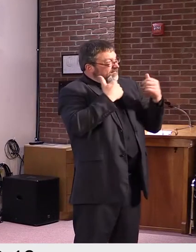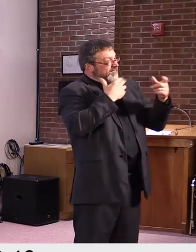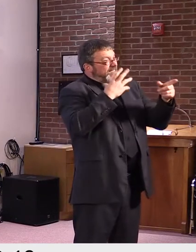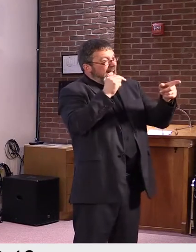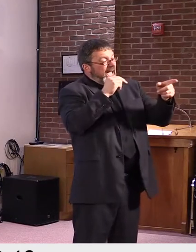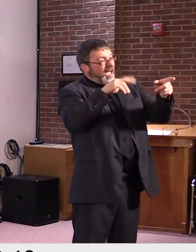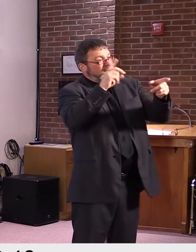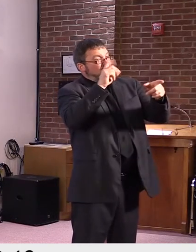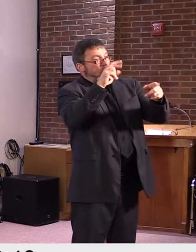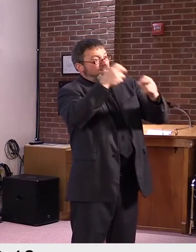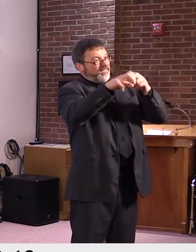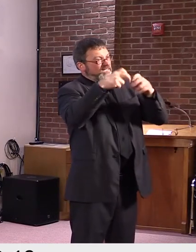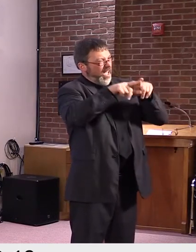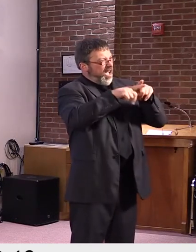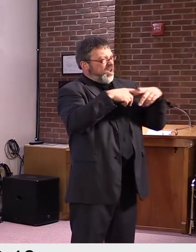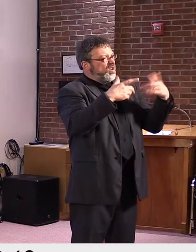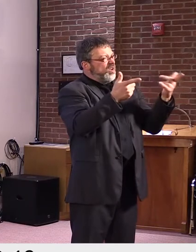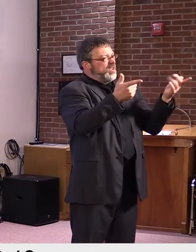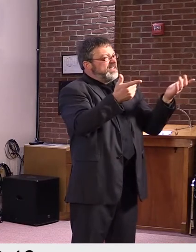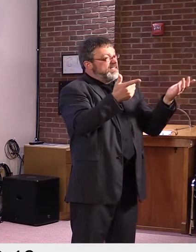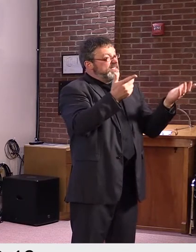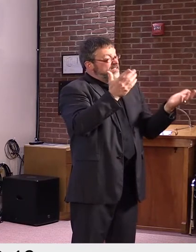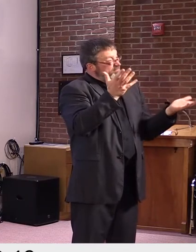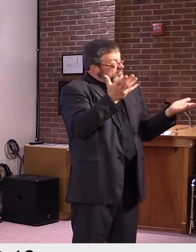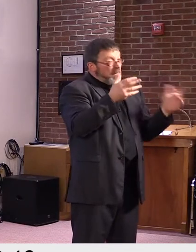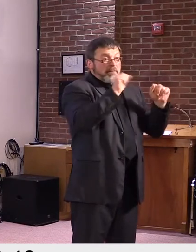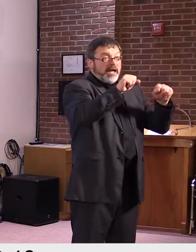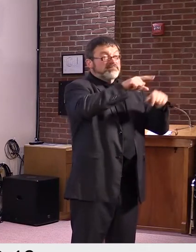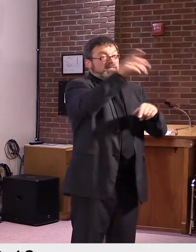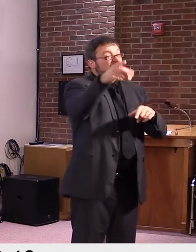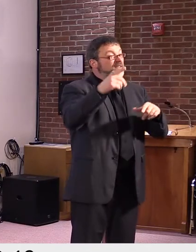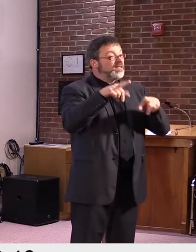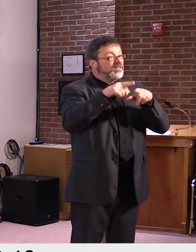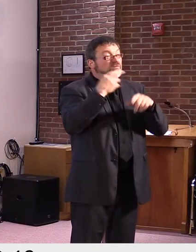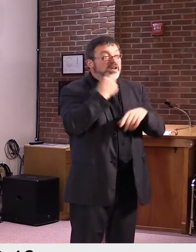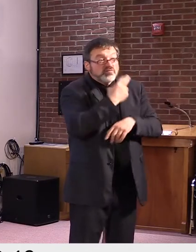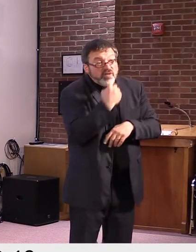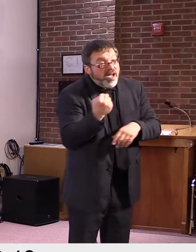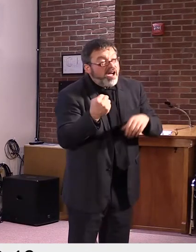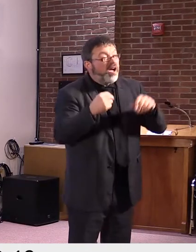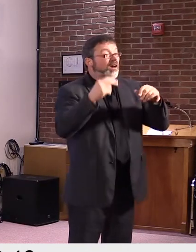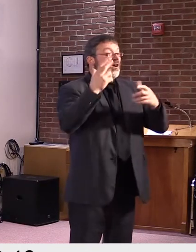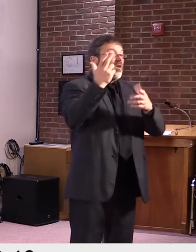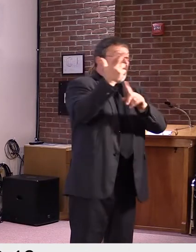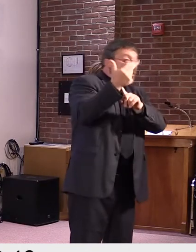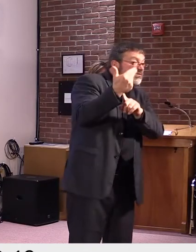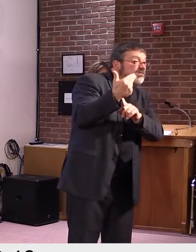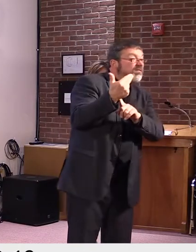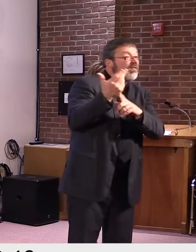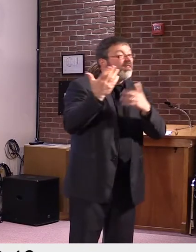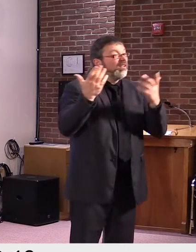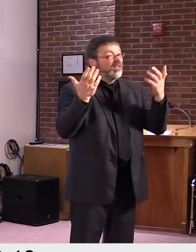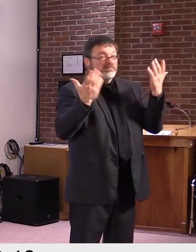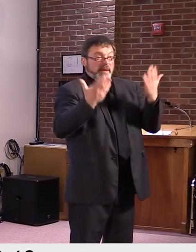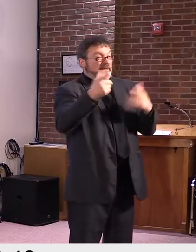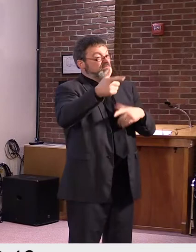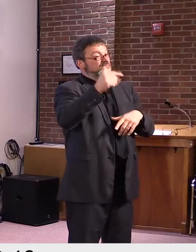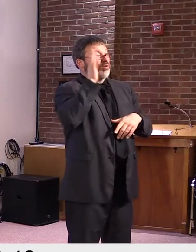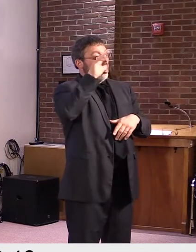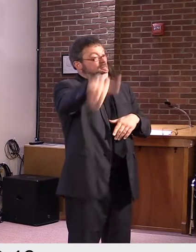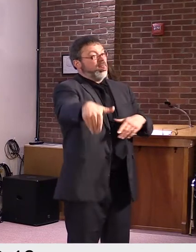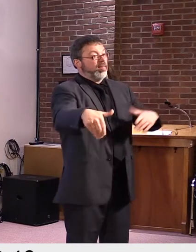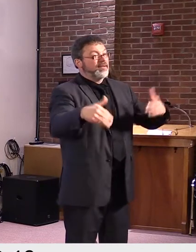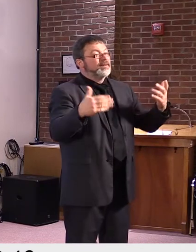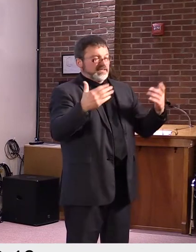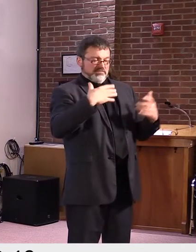many, many restaurants and hospitality sector, lodgings and so forth, who are going to feel the brunt of this. That's why